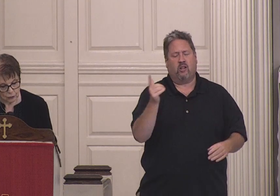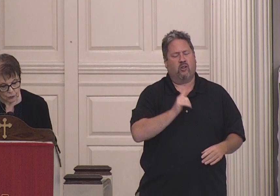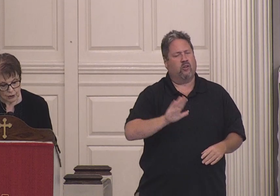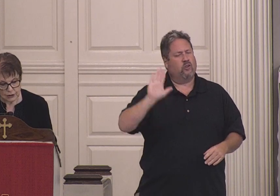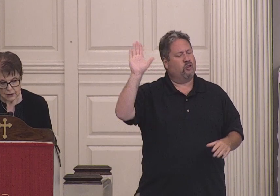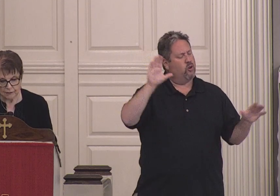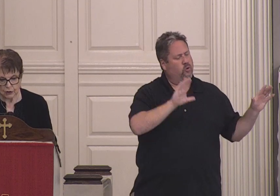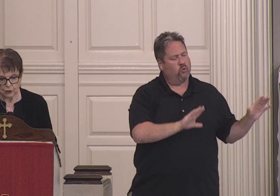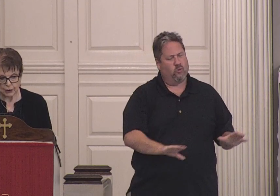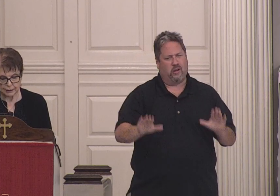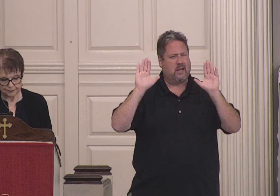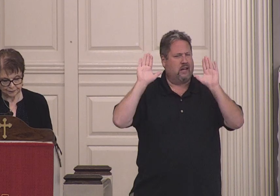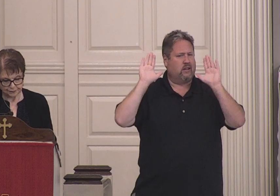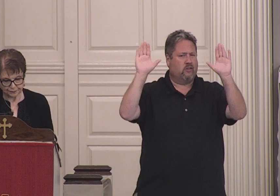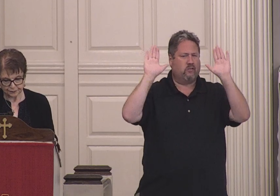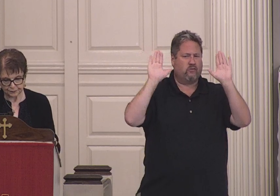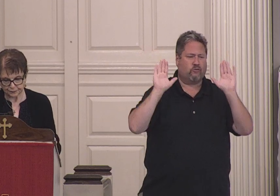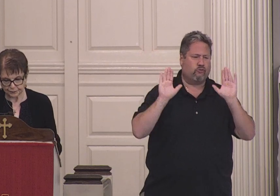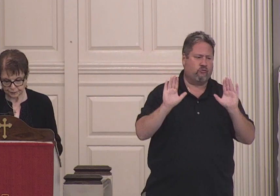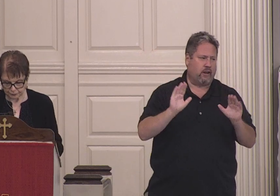are the works of the Lord.